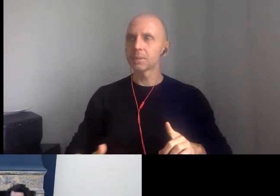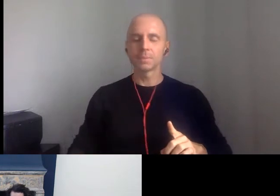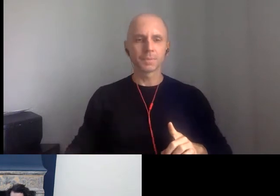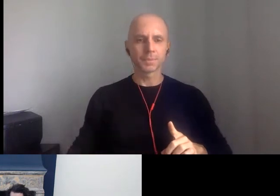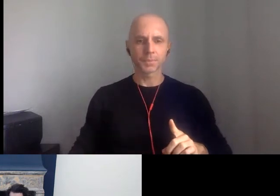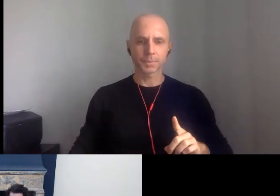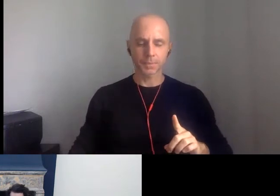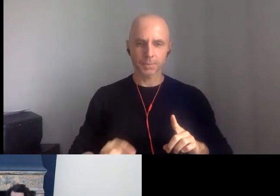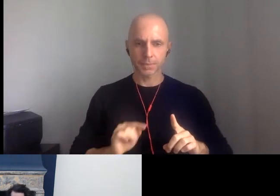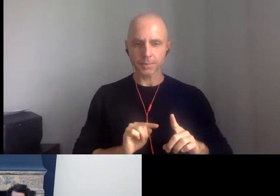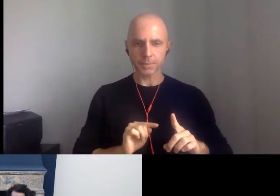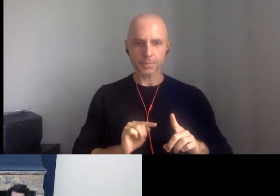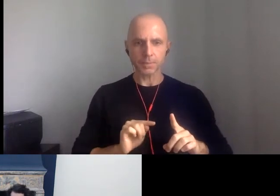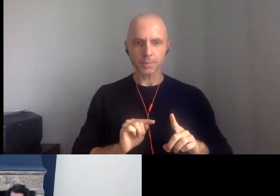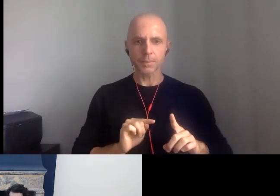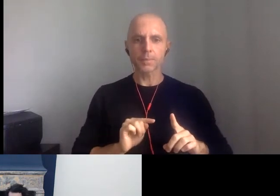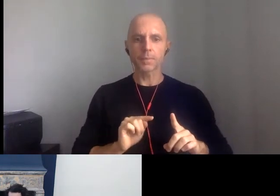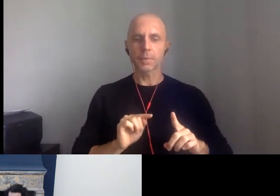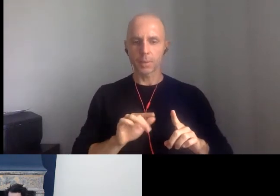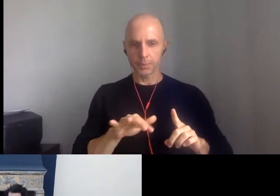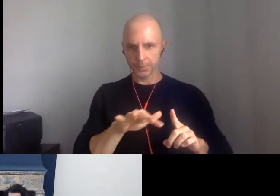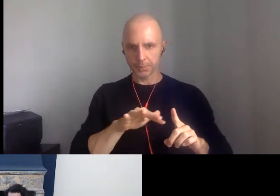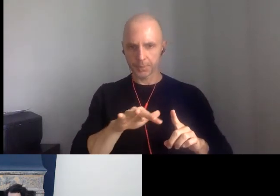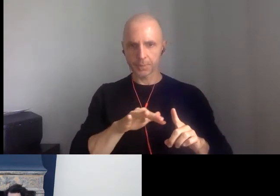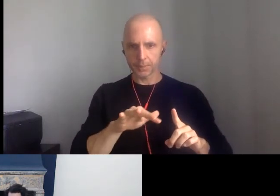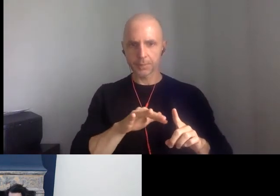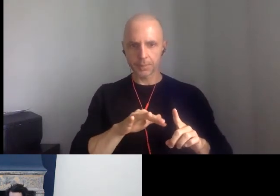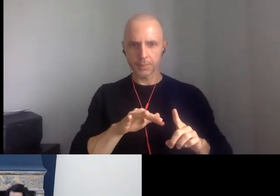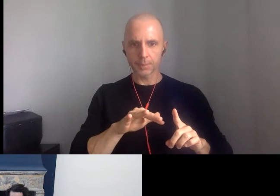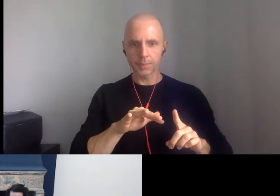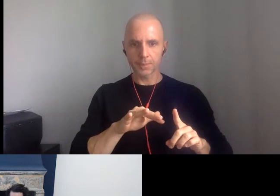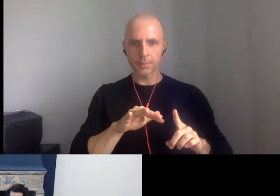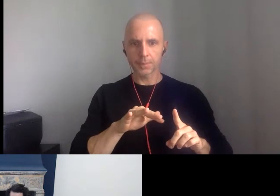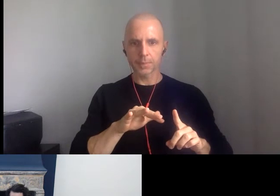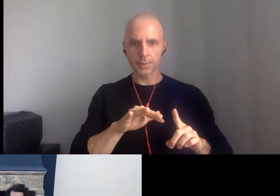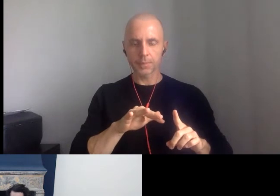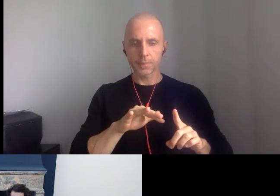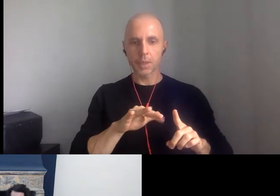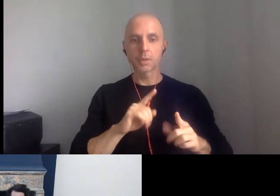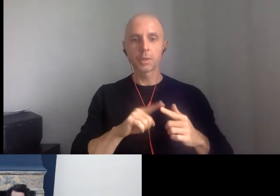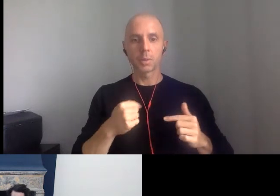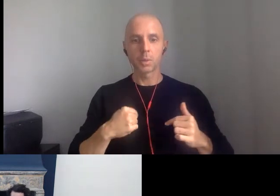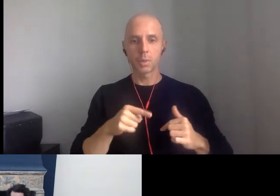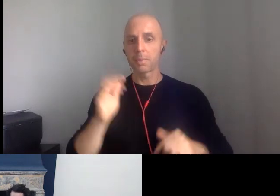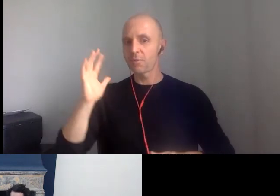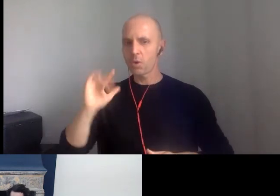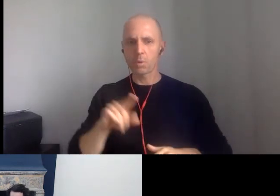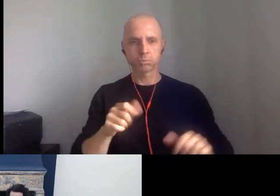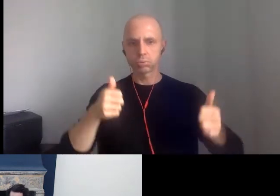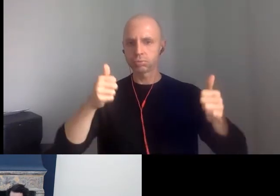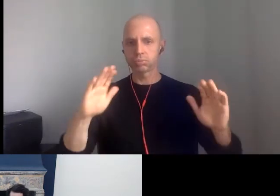unique features which made them then. So over time, we'd like to synthetically restore the gardens to their former glory.